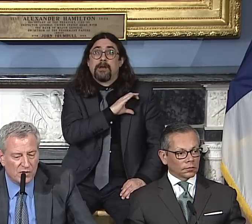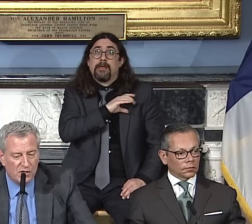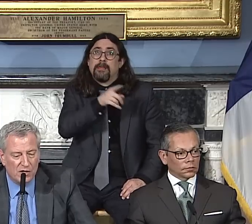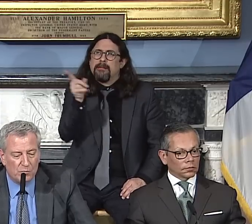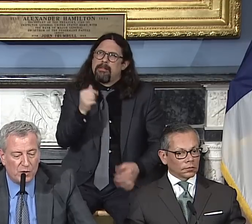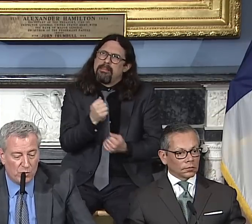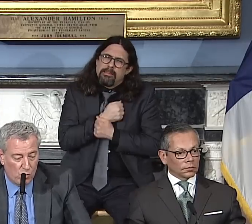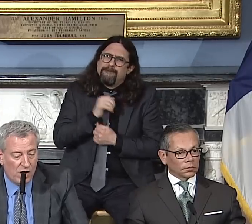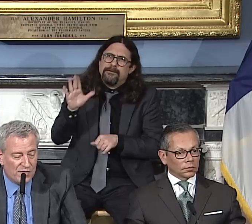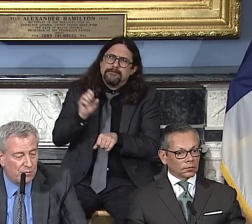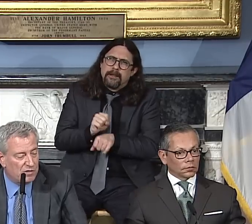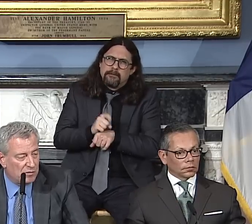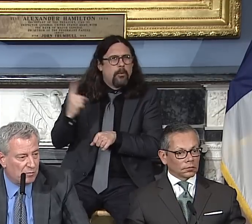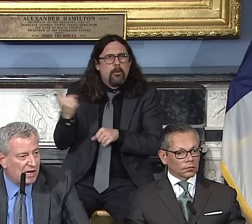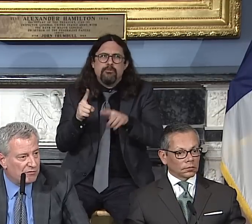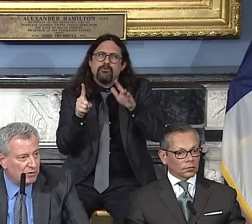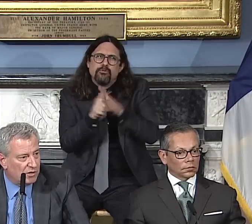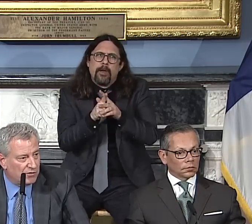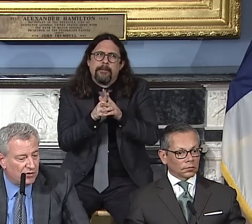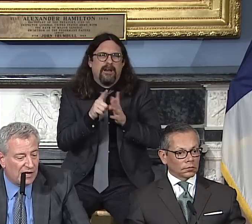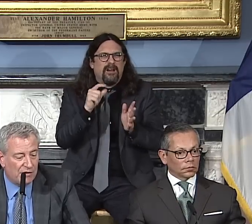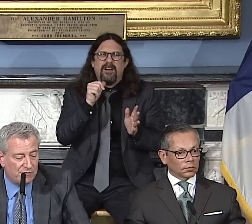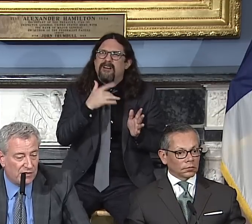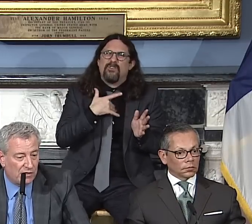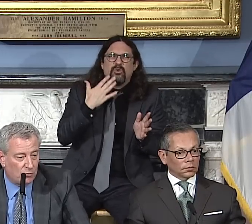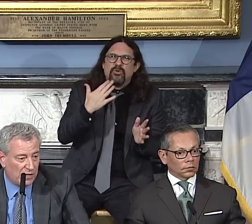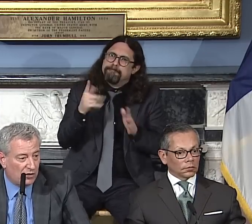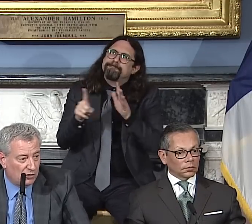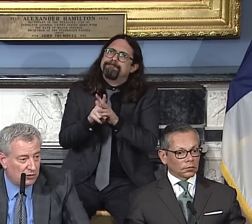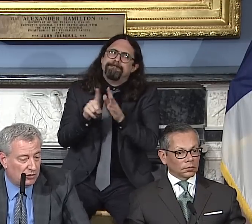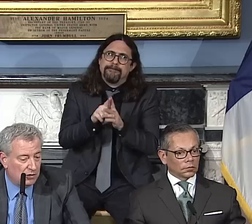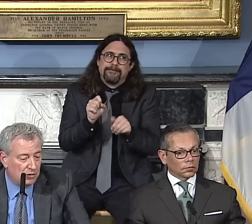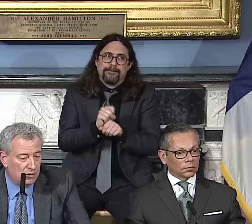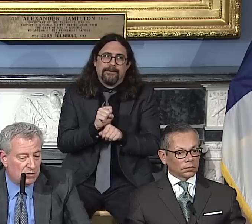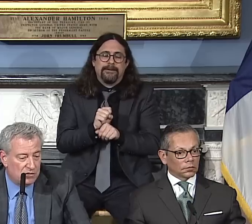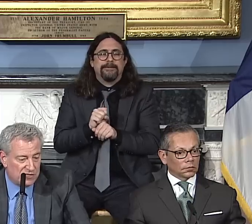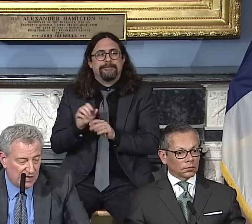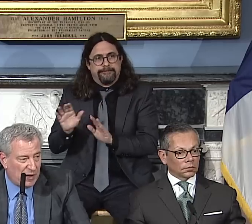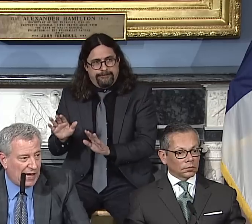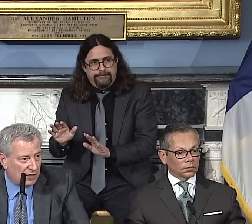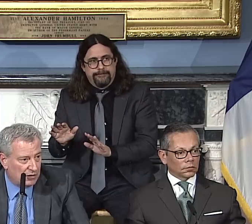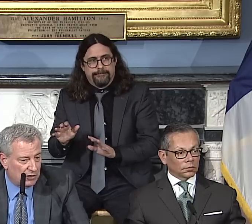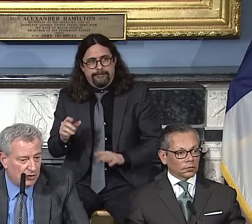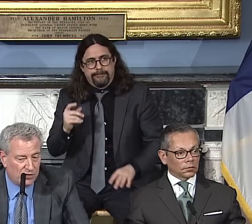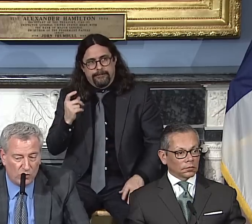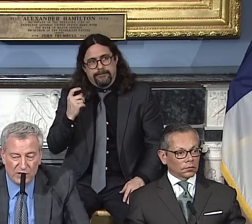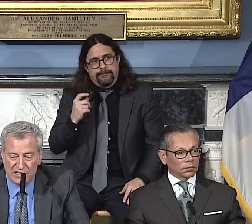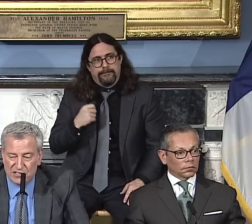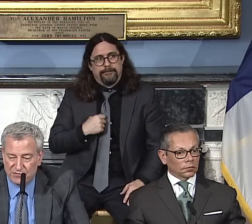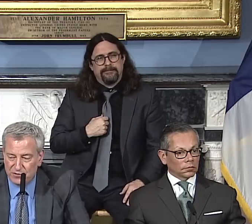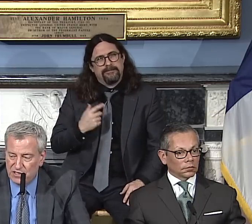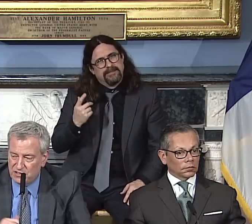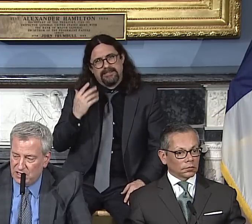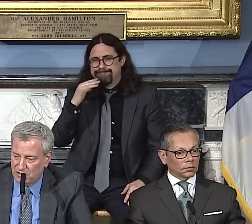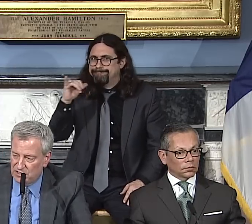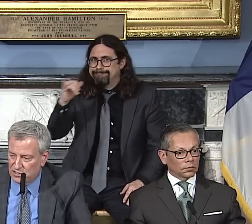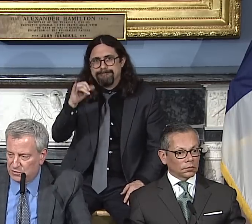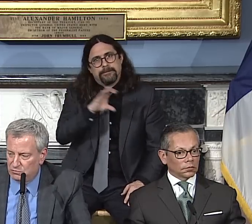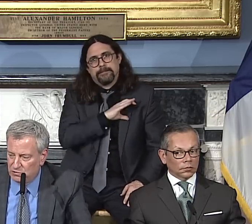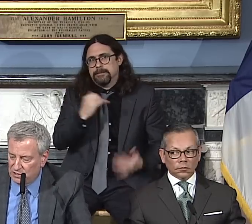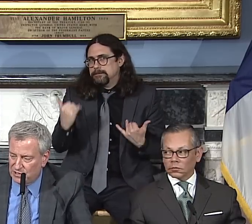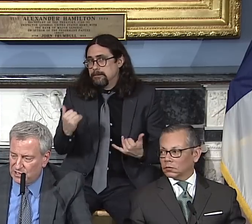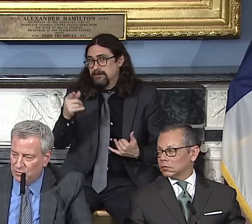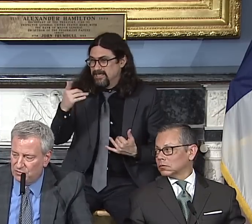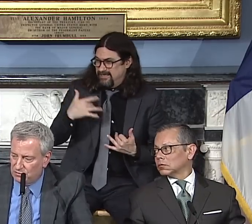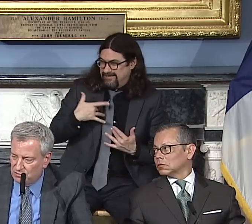people. But we want them to be mindful. If they're not feeling well, stay back. You know, it only takes a few days. And doctor, I think this